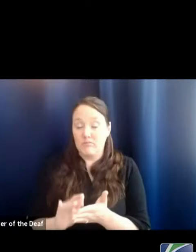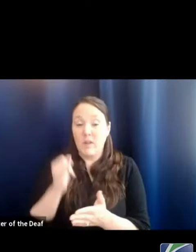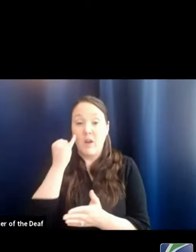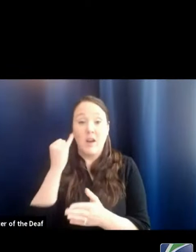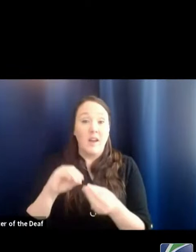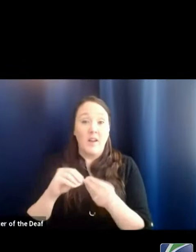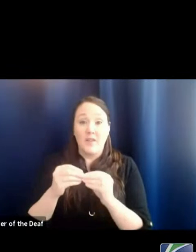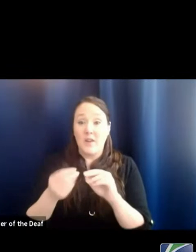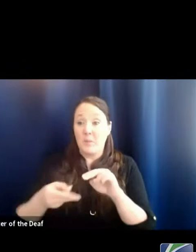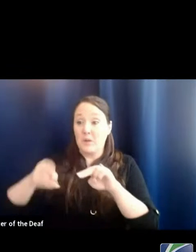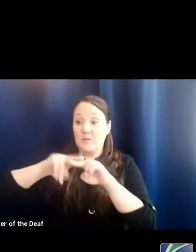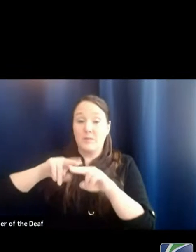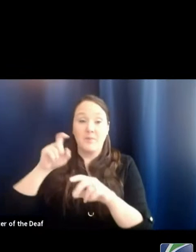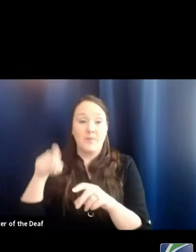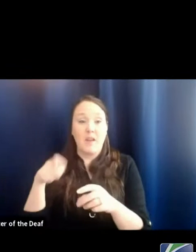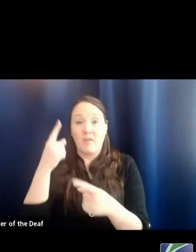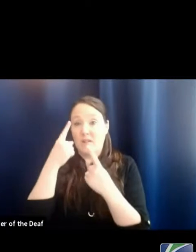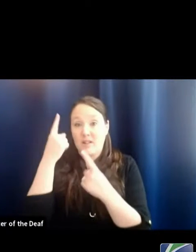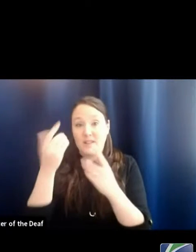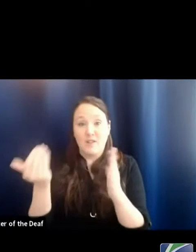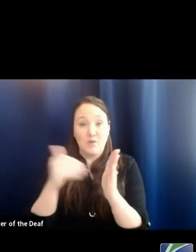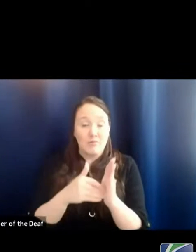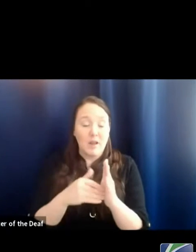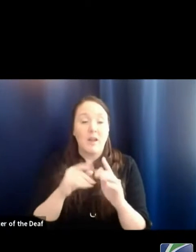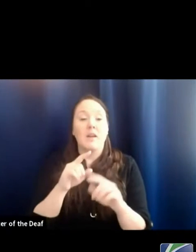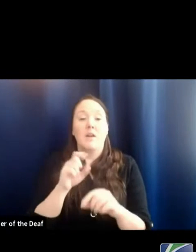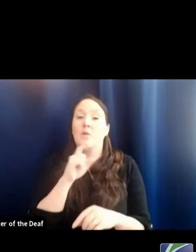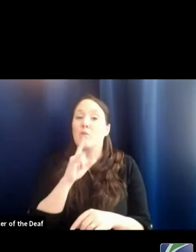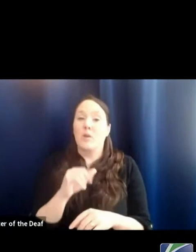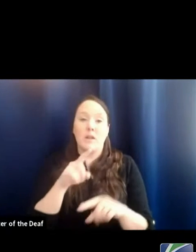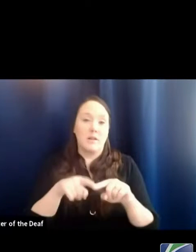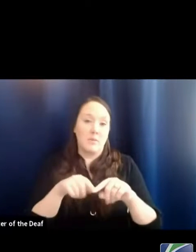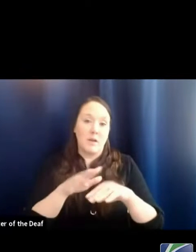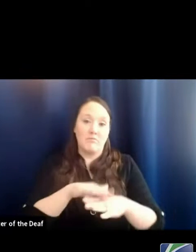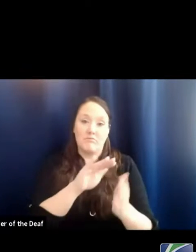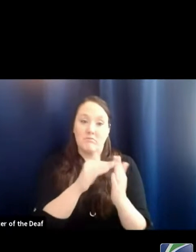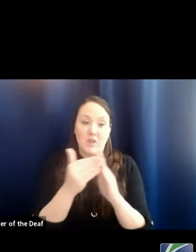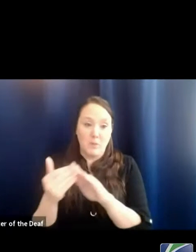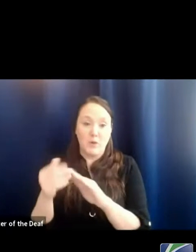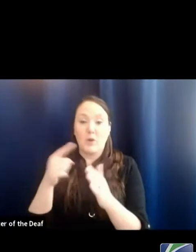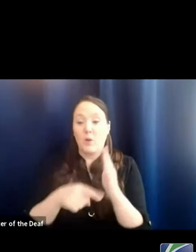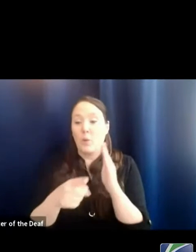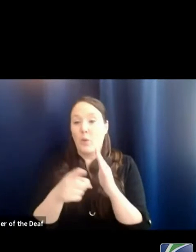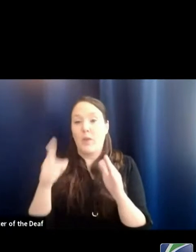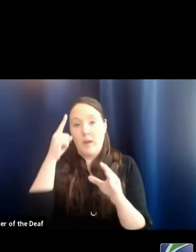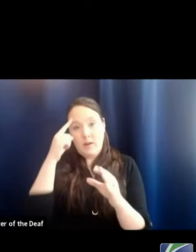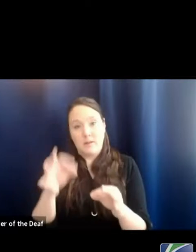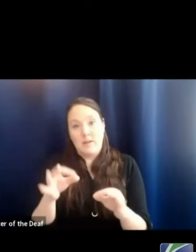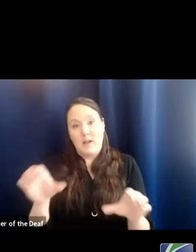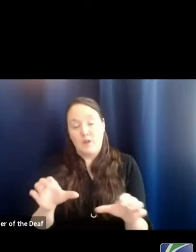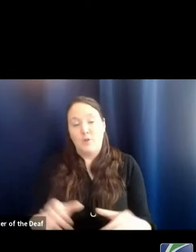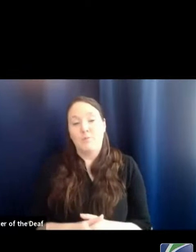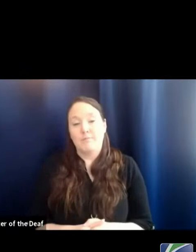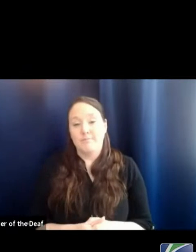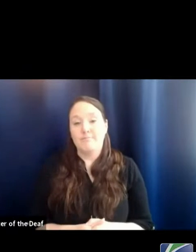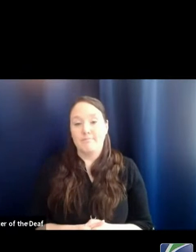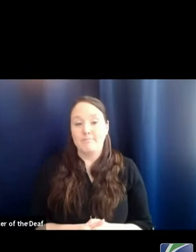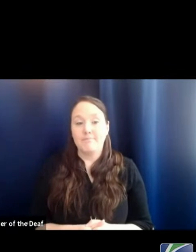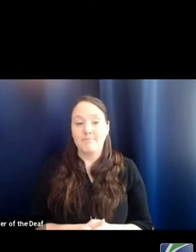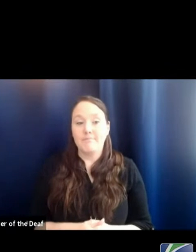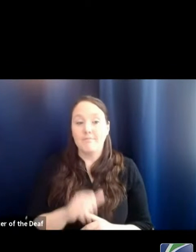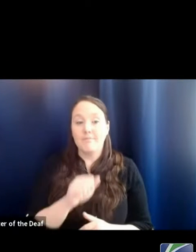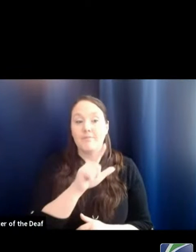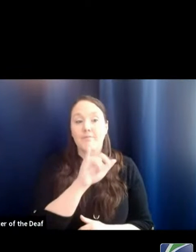we may have to reconsider things. So it totally depends on our community and what they choose to do with the 5 core actions. From Allie with